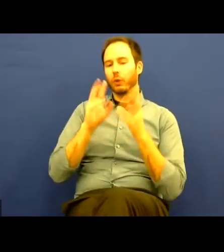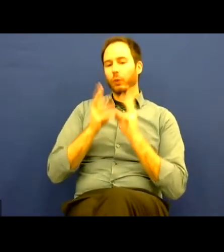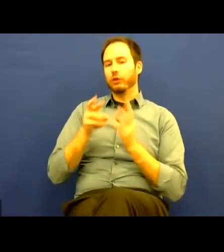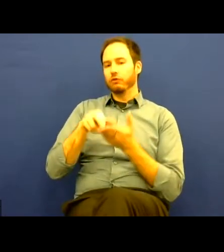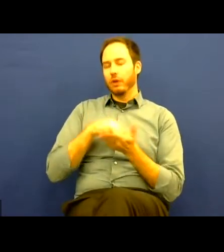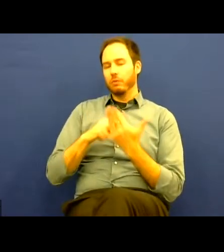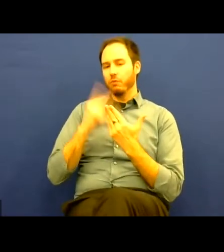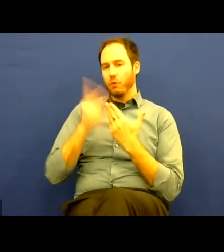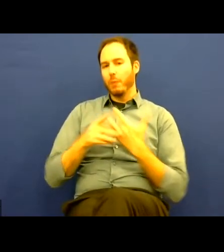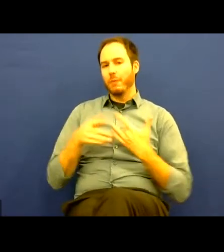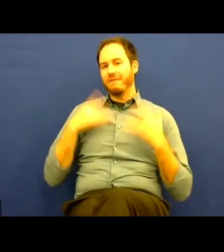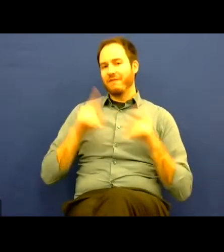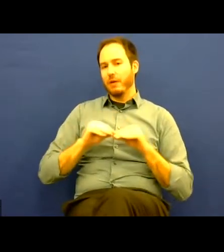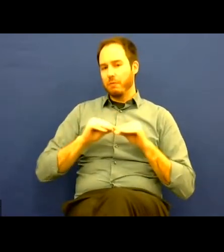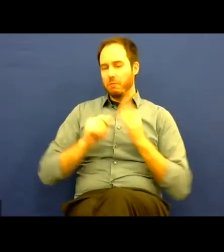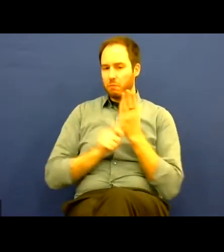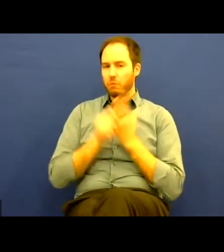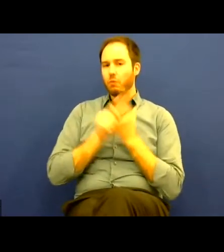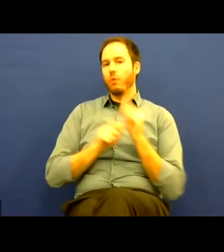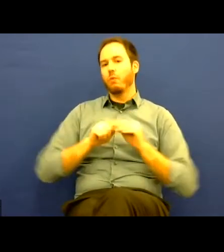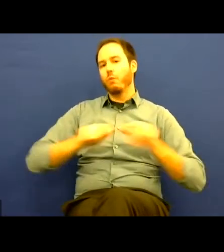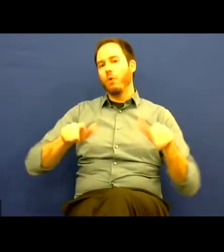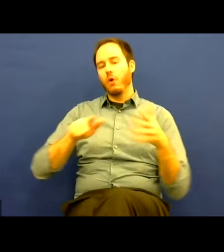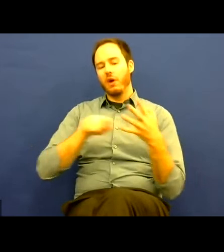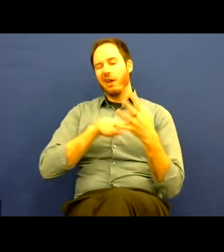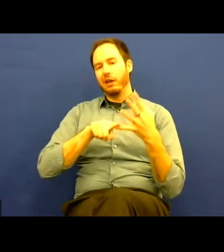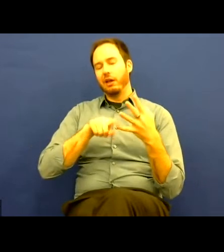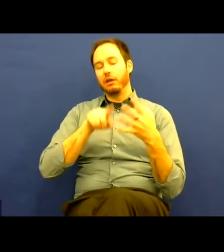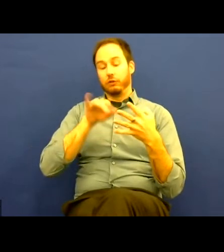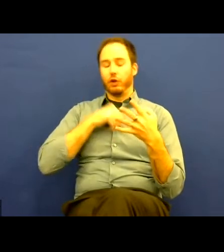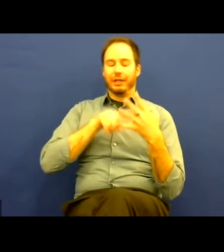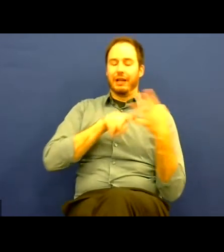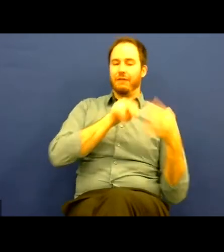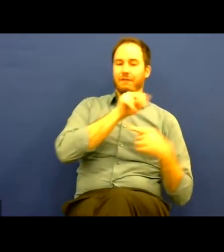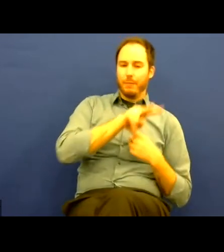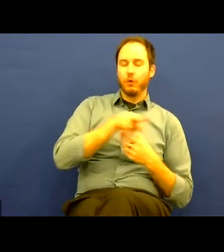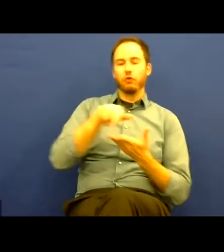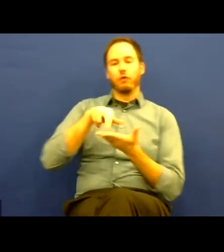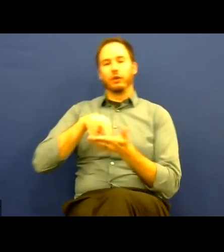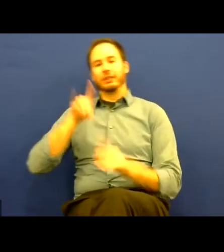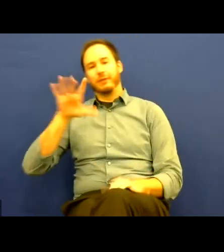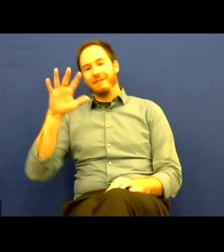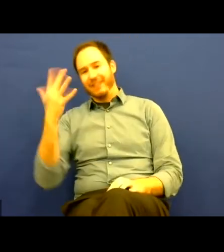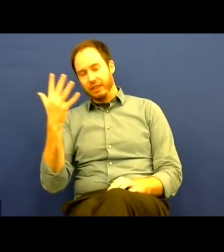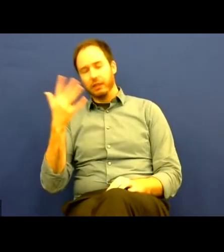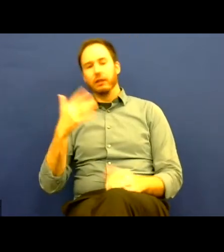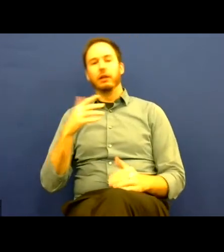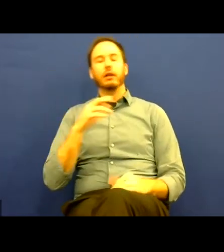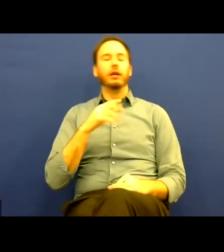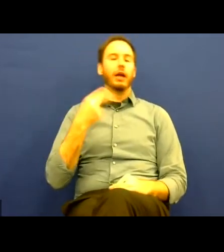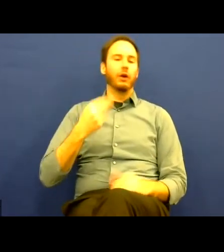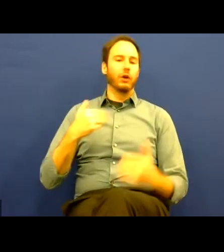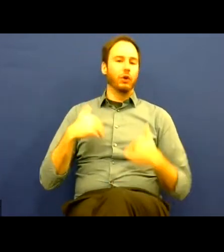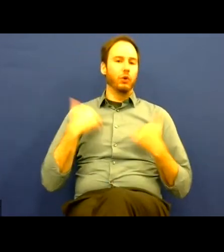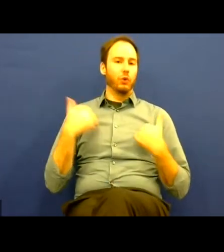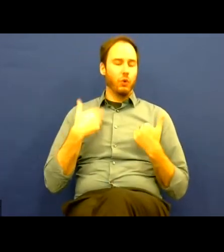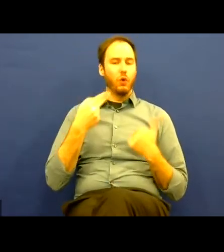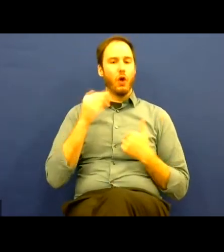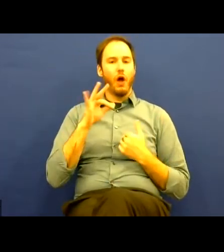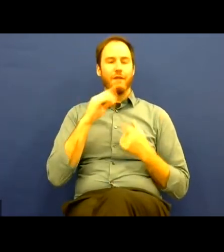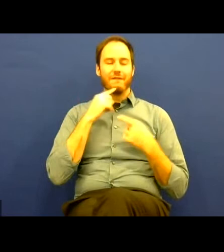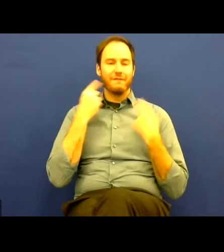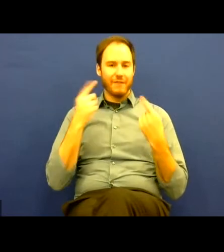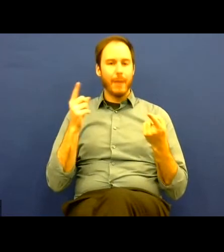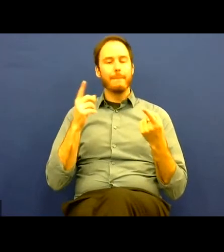Event brochure is going to be out before the end of November and registration starts on December 5th. Henrietta Youth Hall of Fame nomination forms have gone